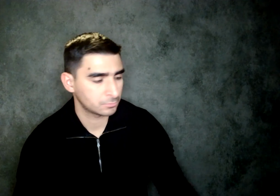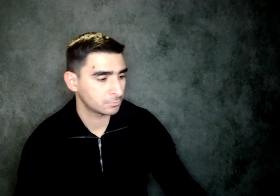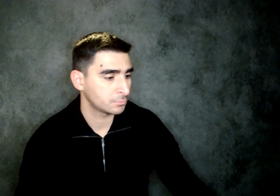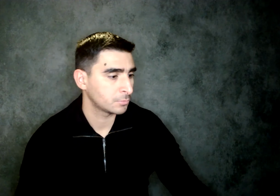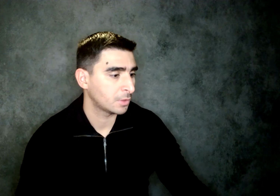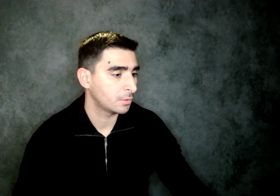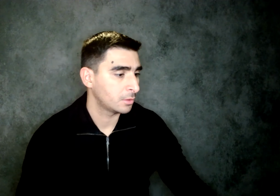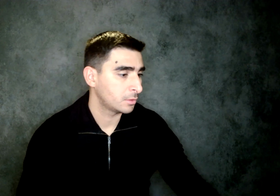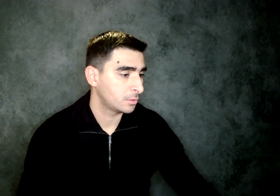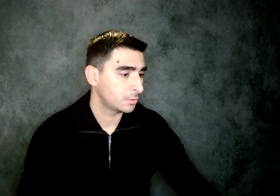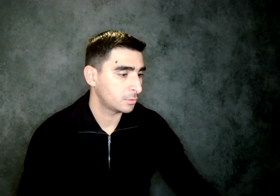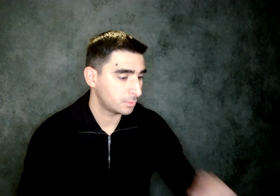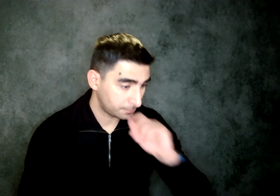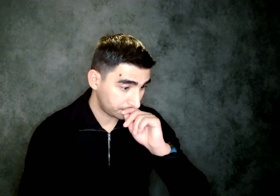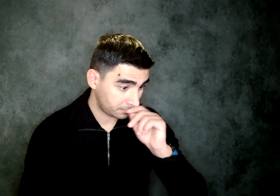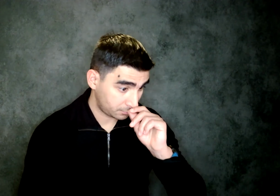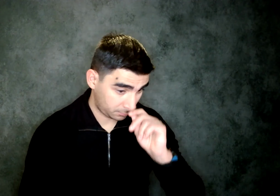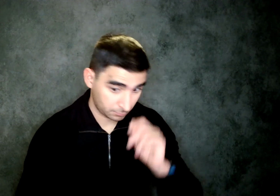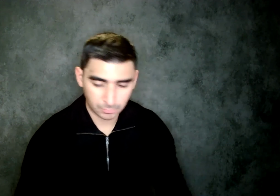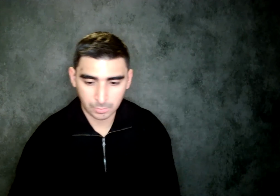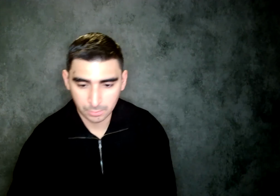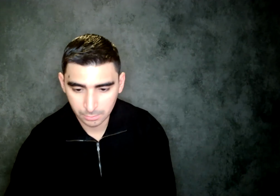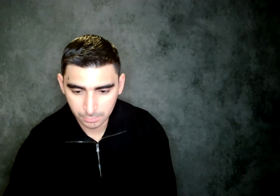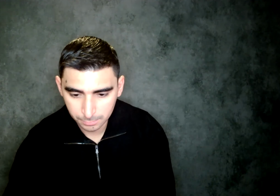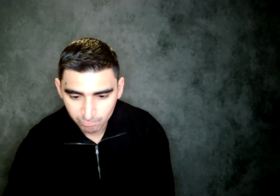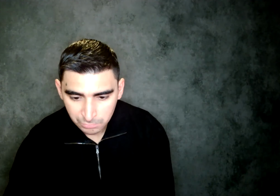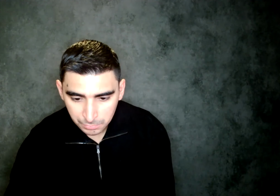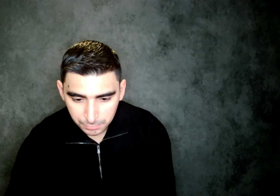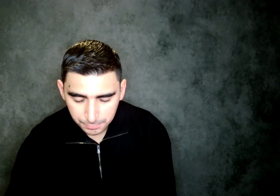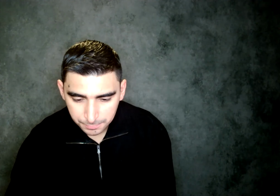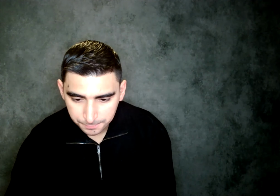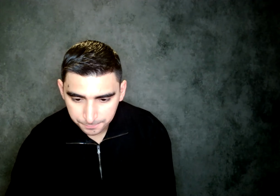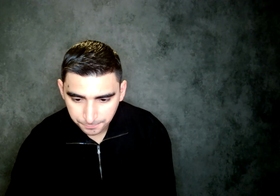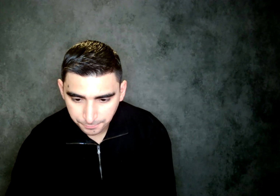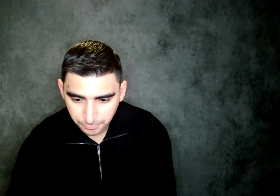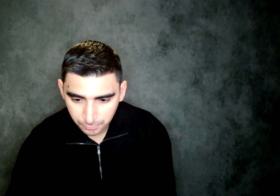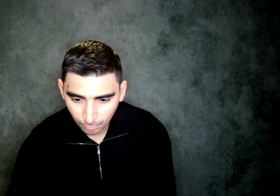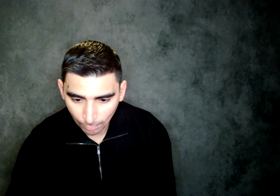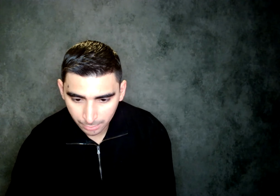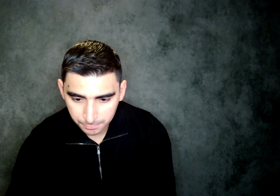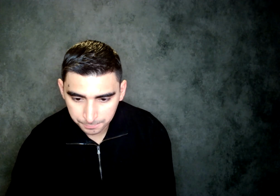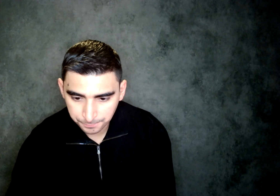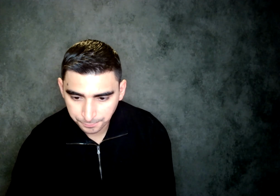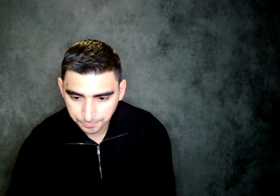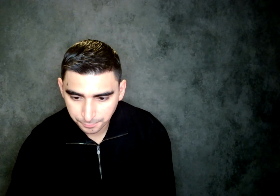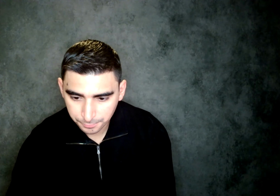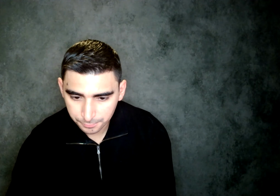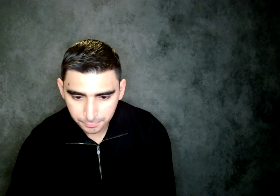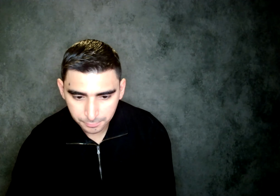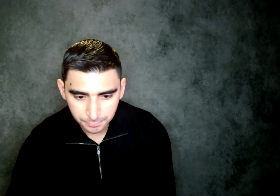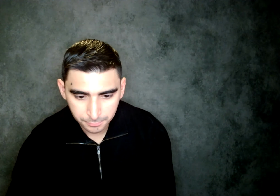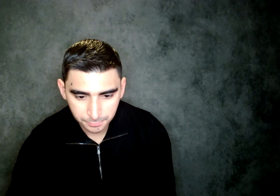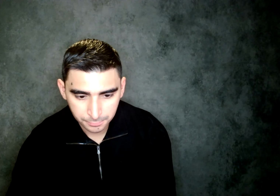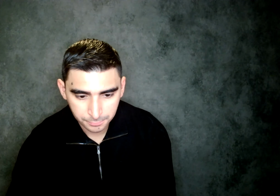esos apoyos a los padres. Quizás tener una guardería gratis, donde puedes dejar a los niños y tener